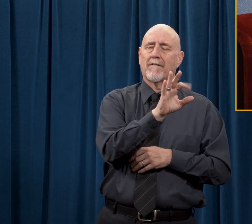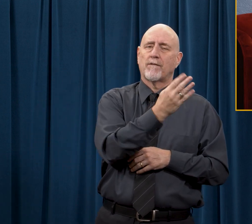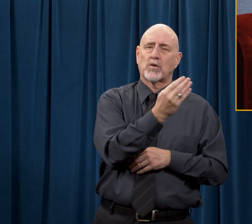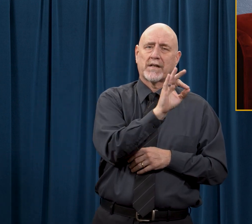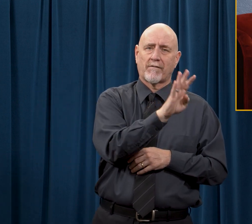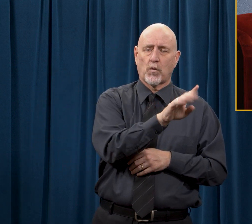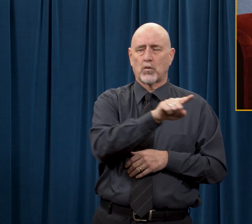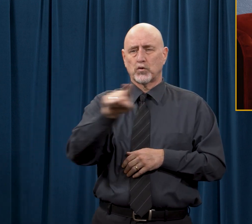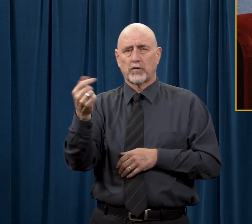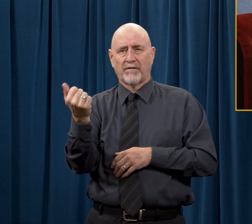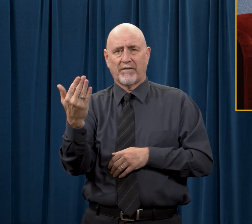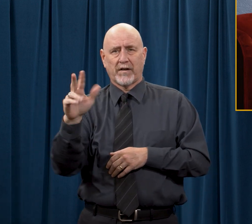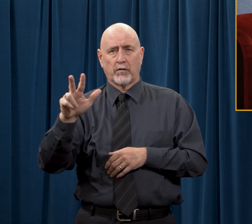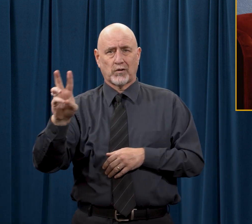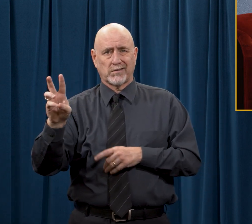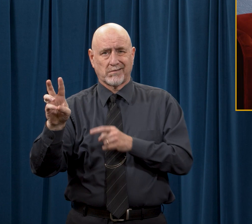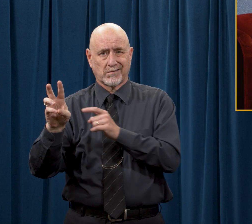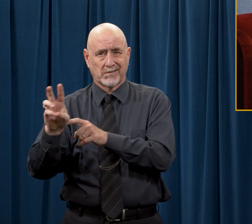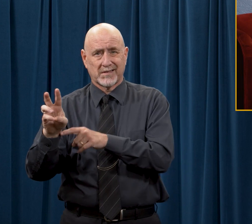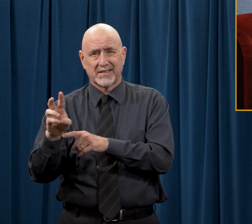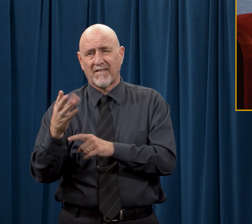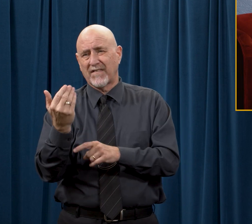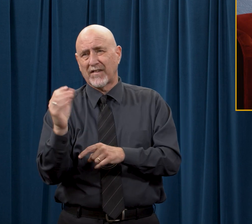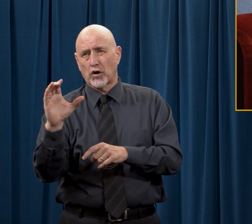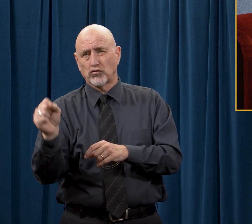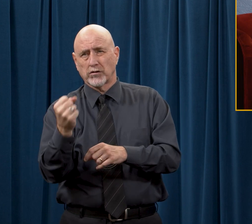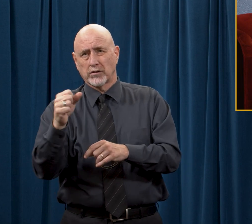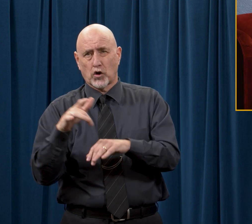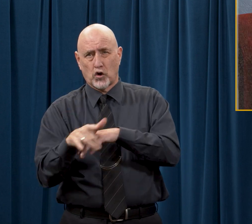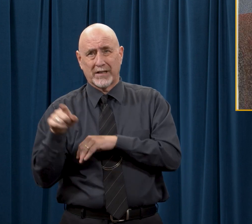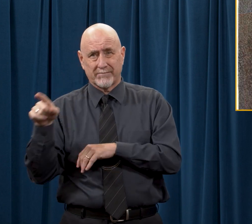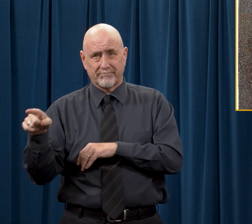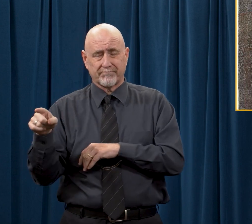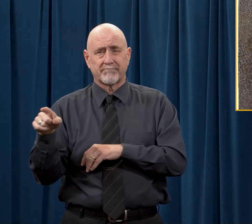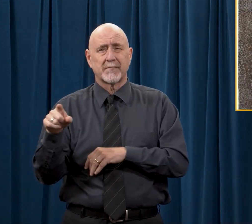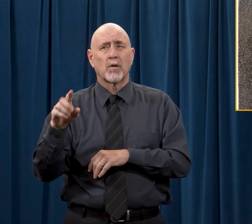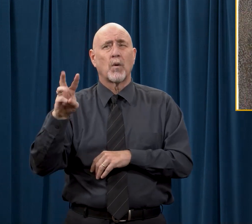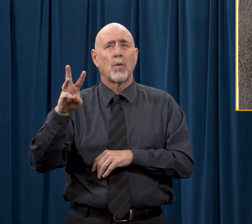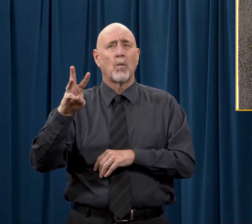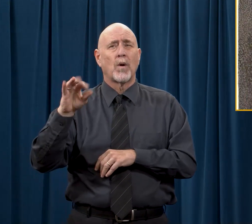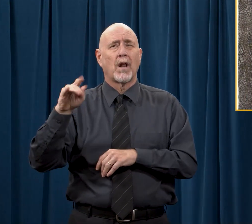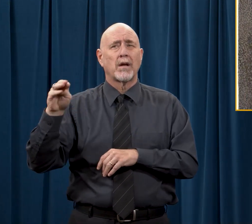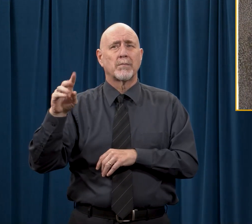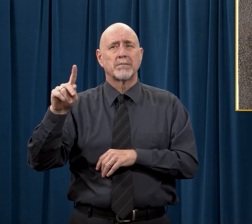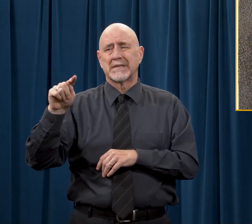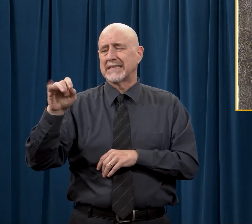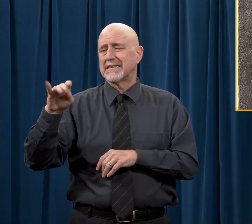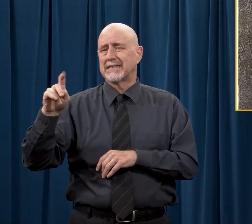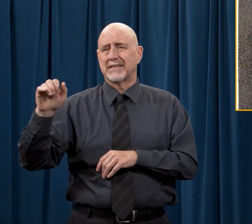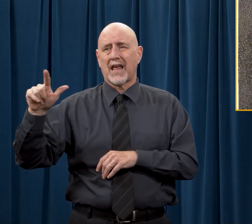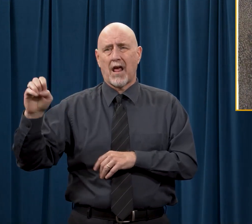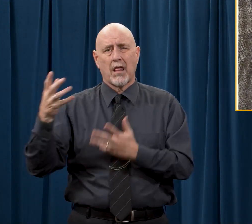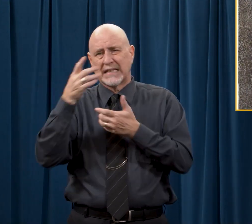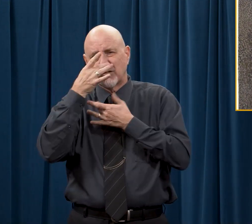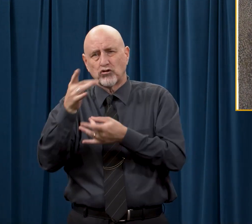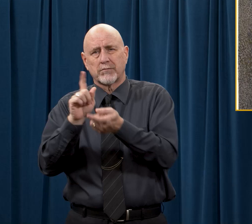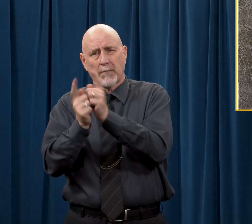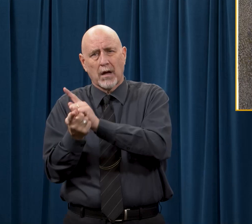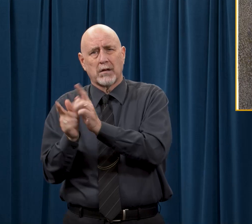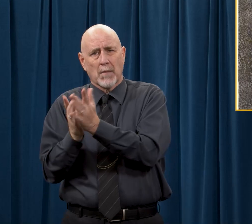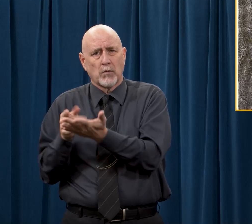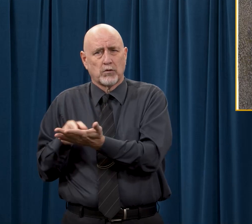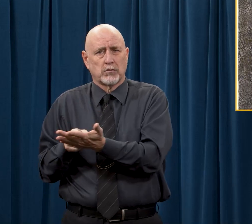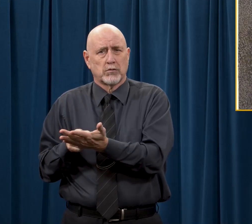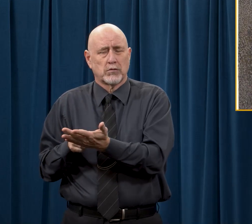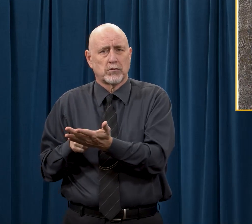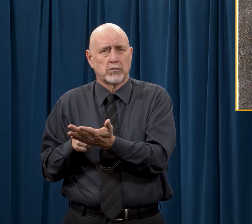1494 to 1536. Early in the 1500s, William Tyndale began to have an interest in